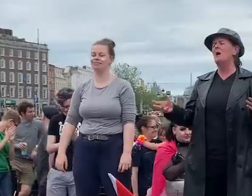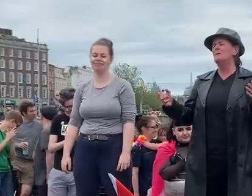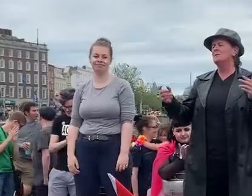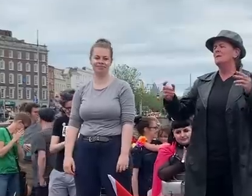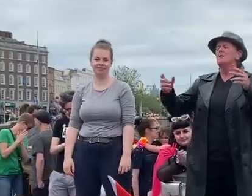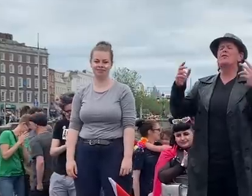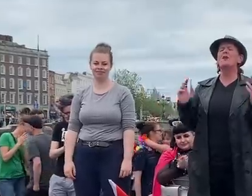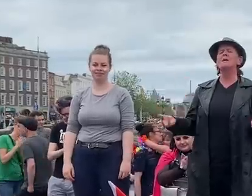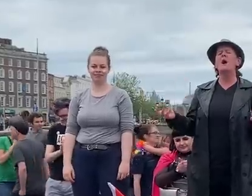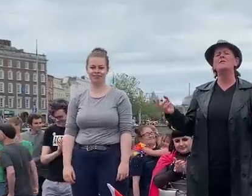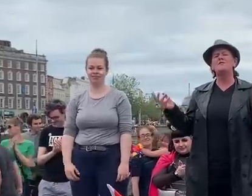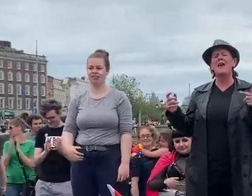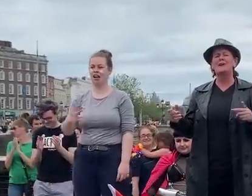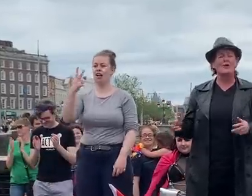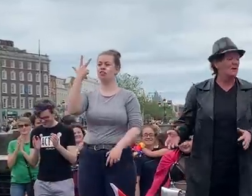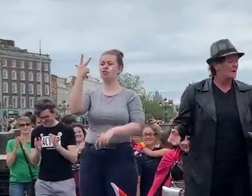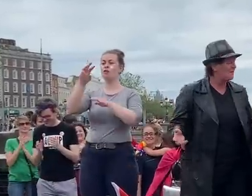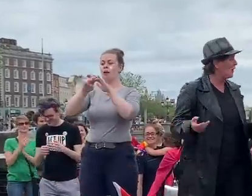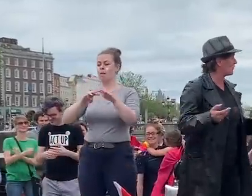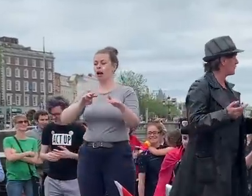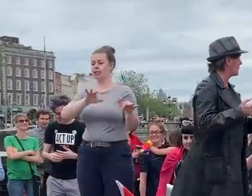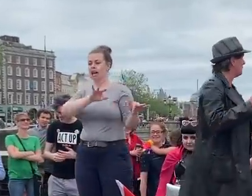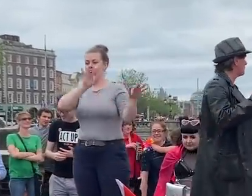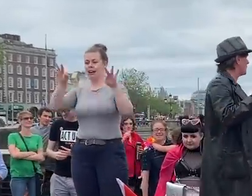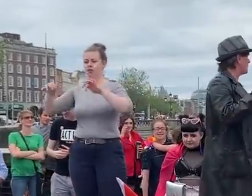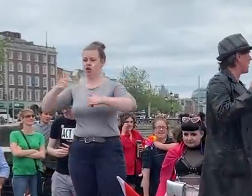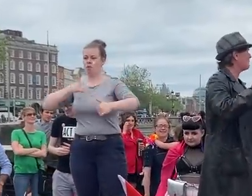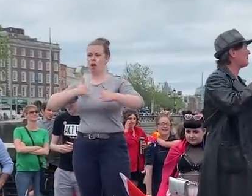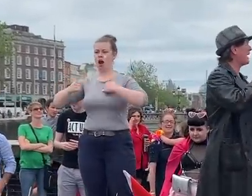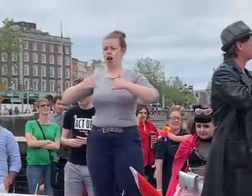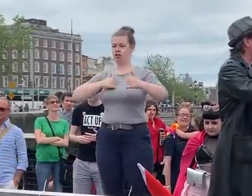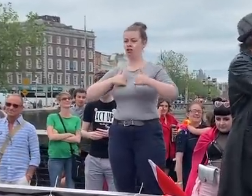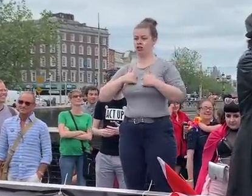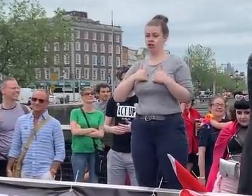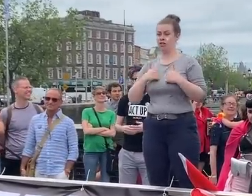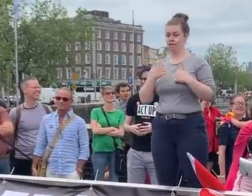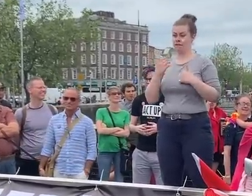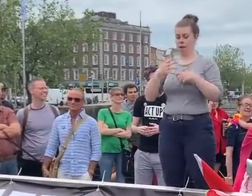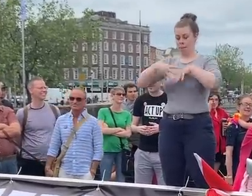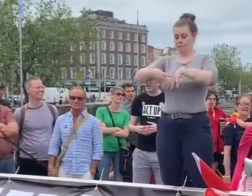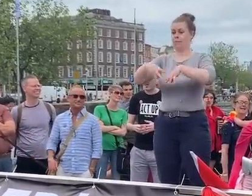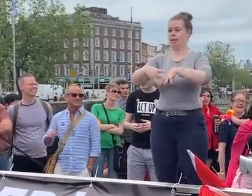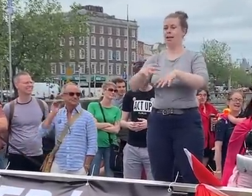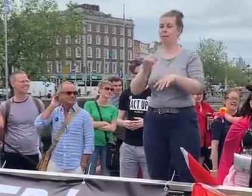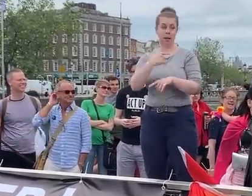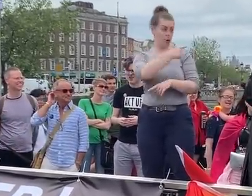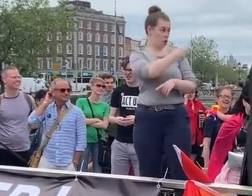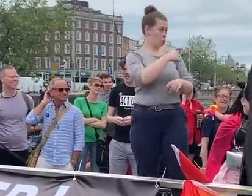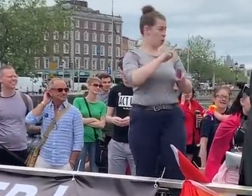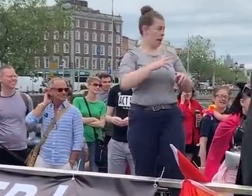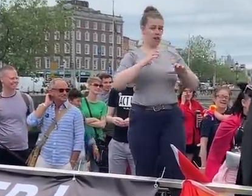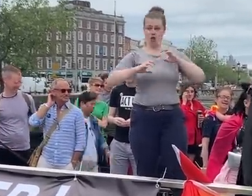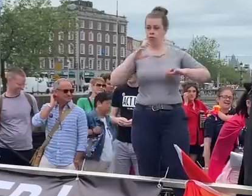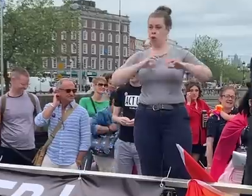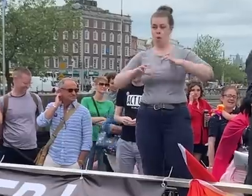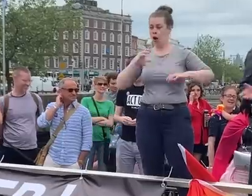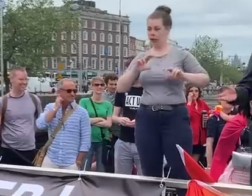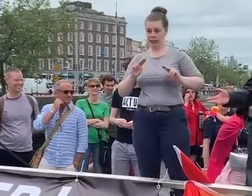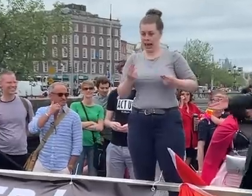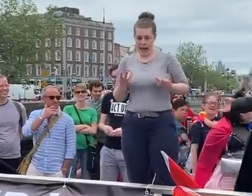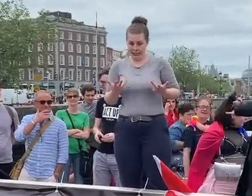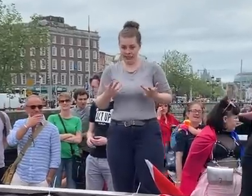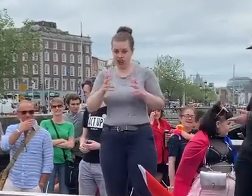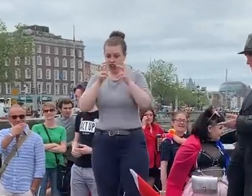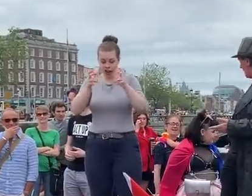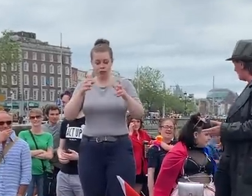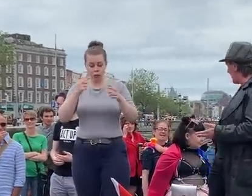Okay? Three months later, folks, some people aren't going to be as comfortable with shouting as me, so you better get something together for